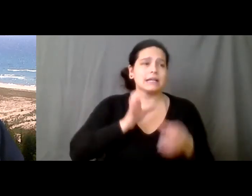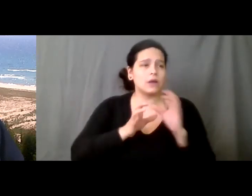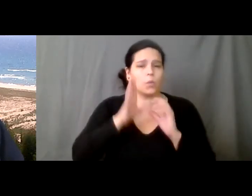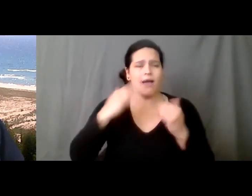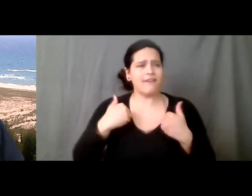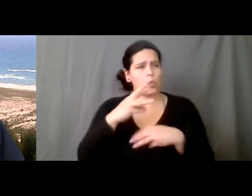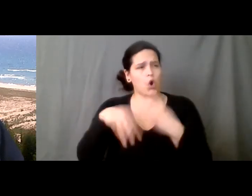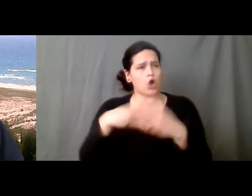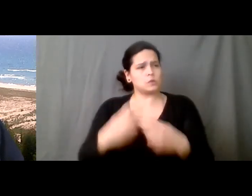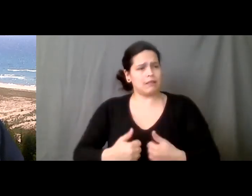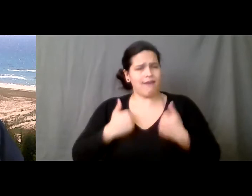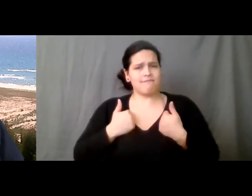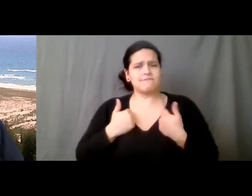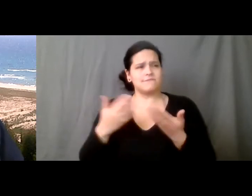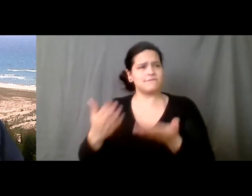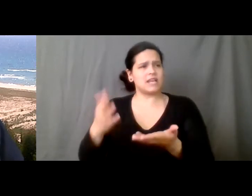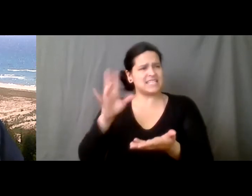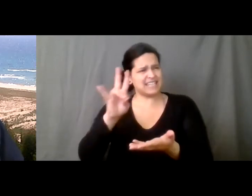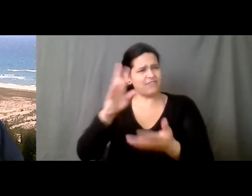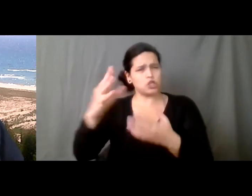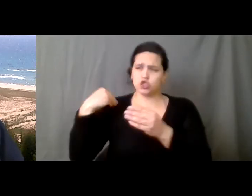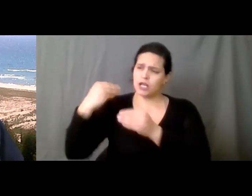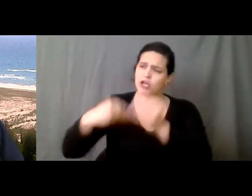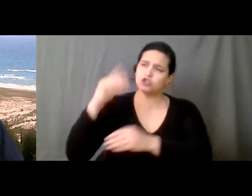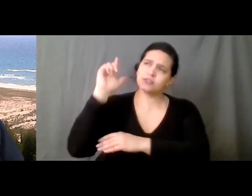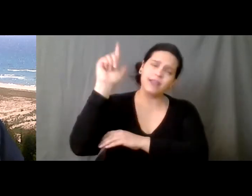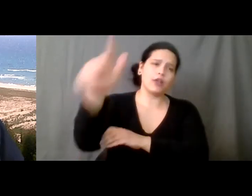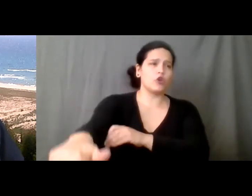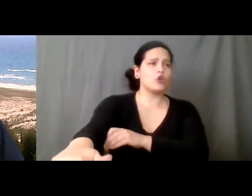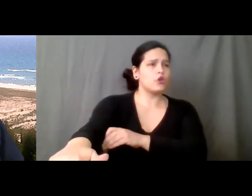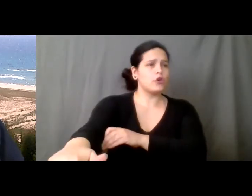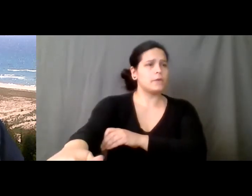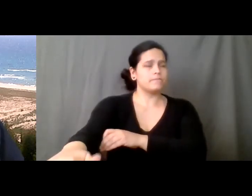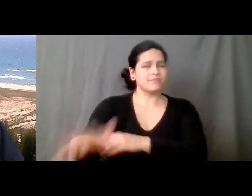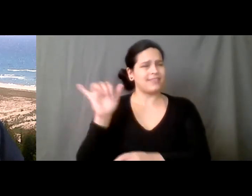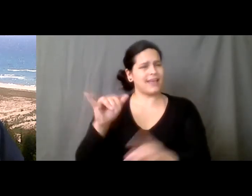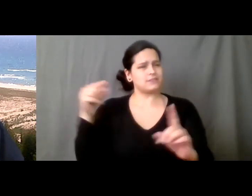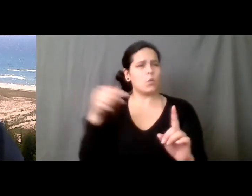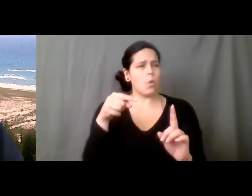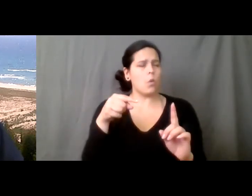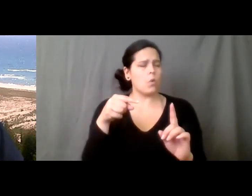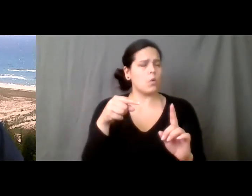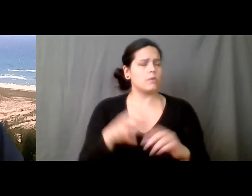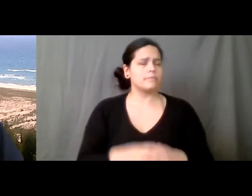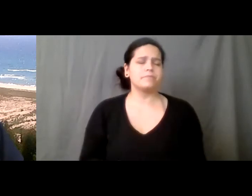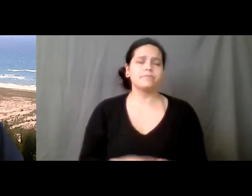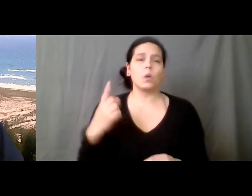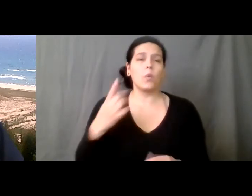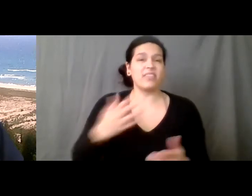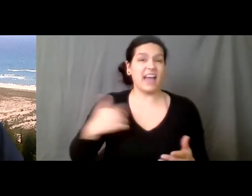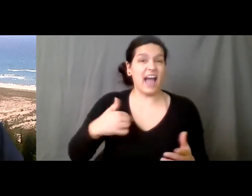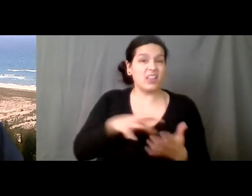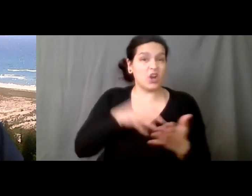live in. And we're working, that's our goal, to be able to do those things. One of the things that I learned, some people say, well, that may